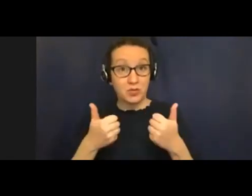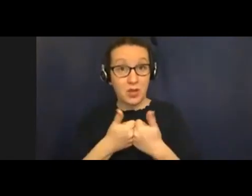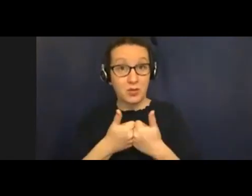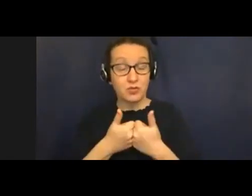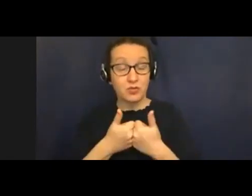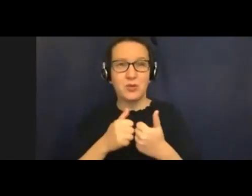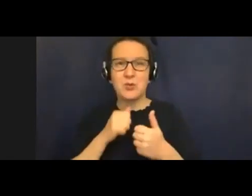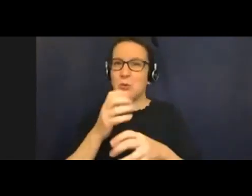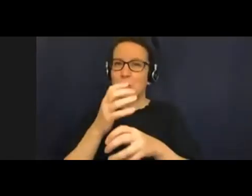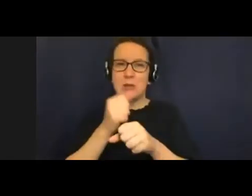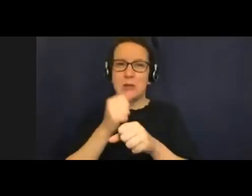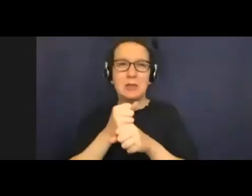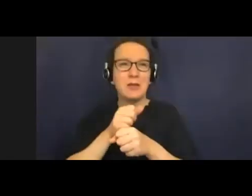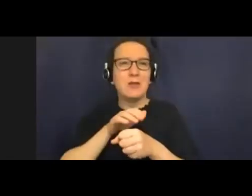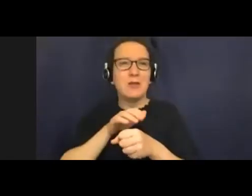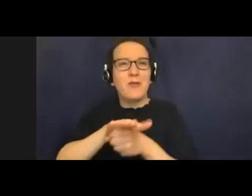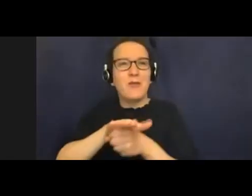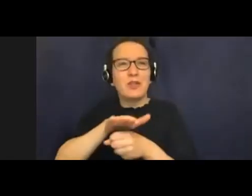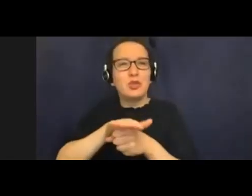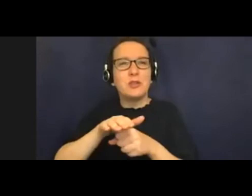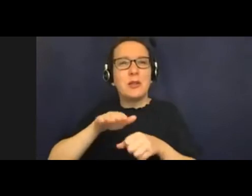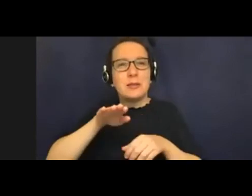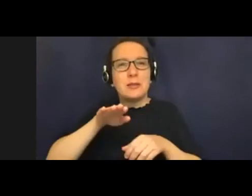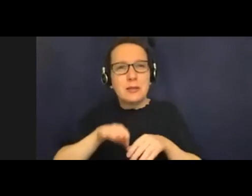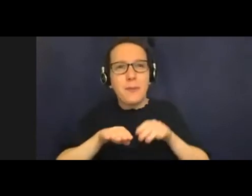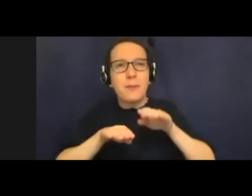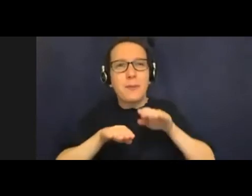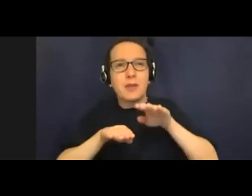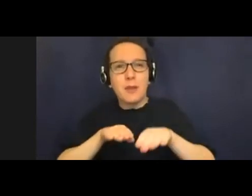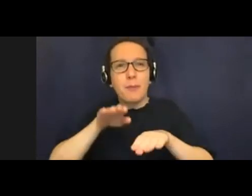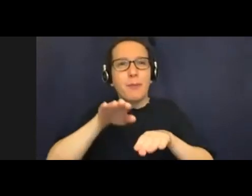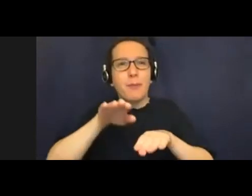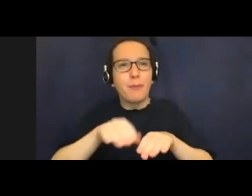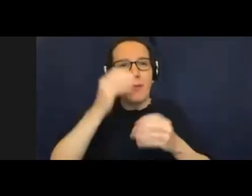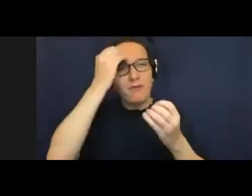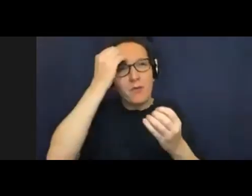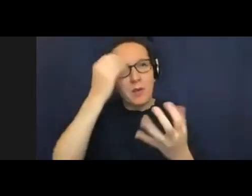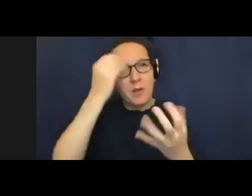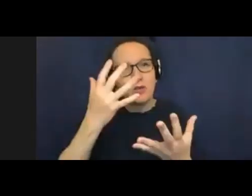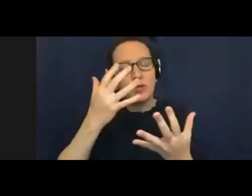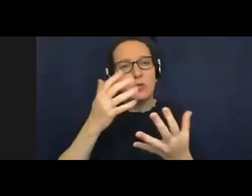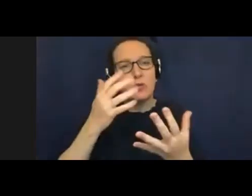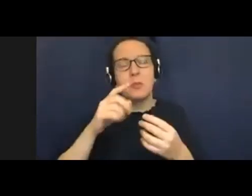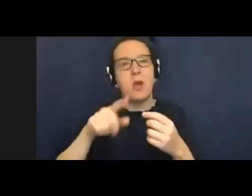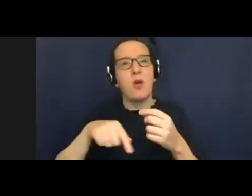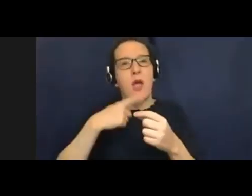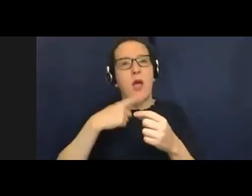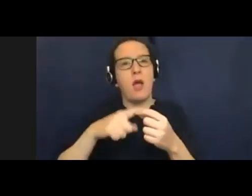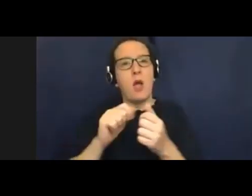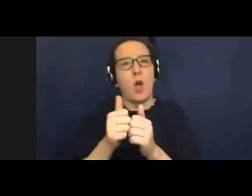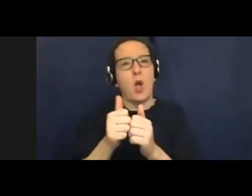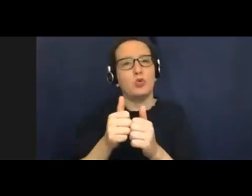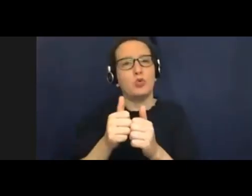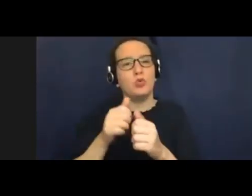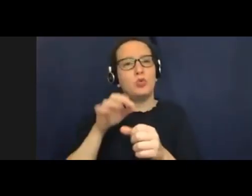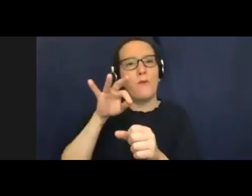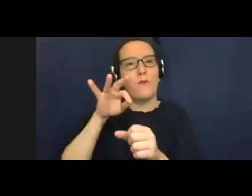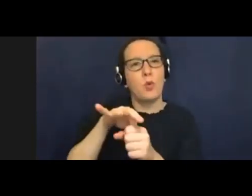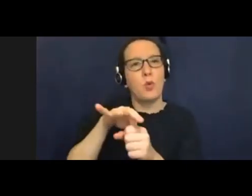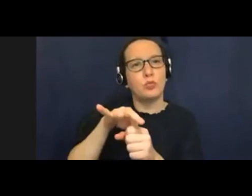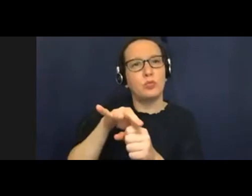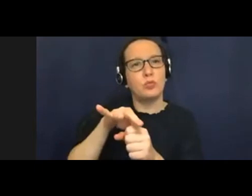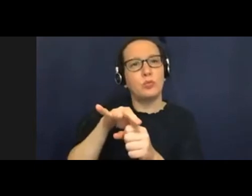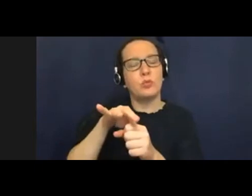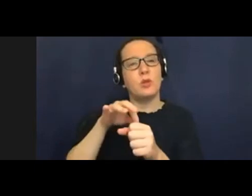sufficient step-by-step information about how they could vote